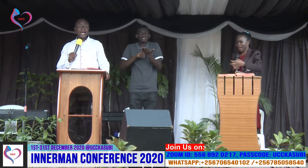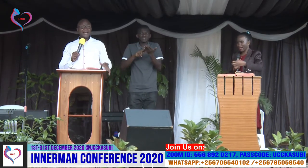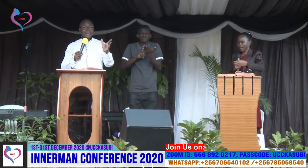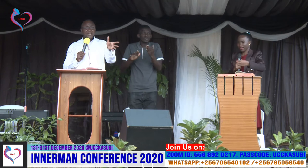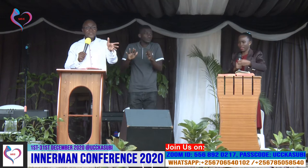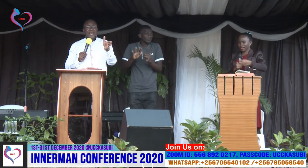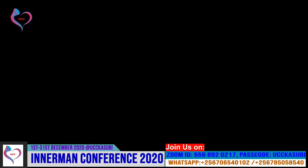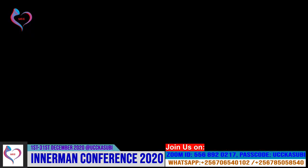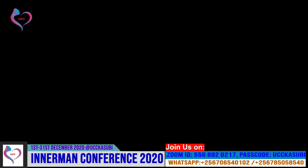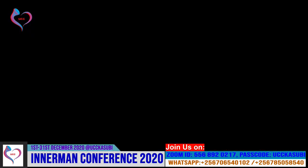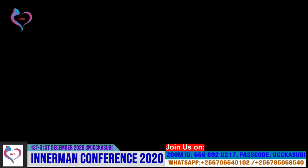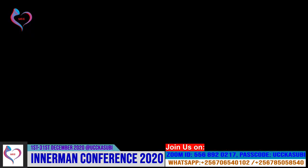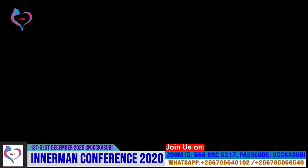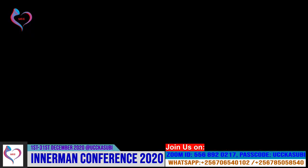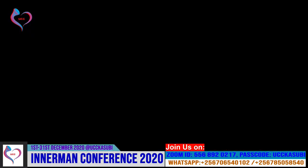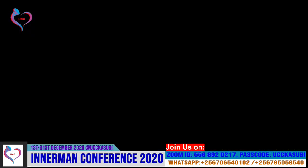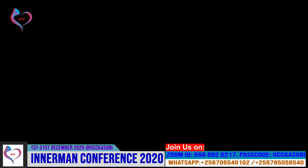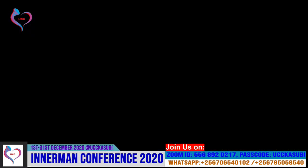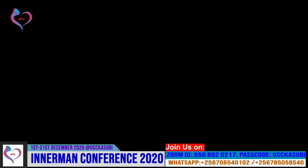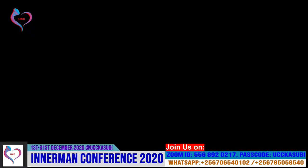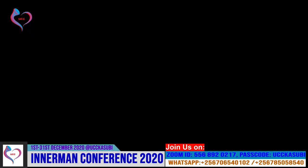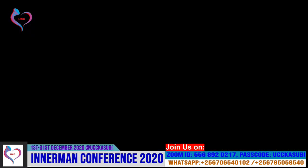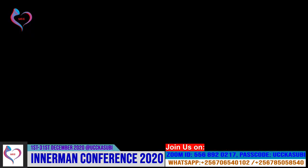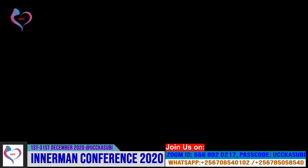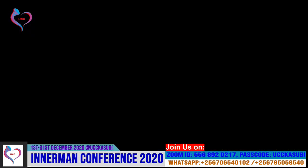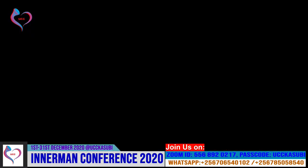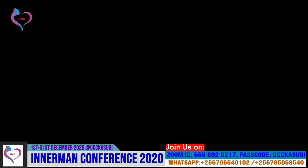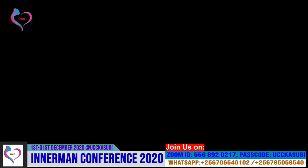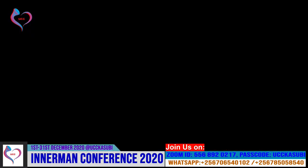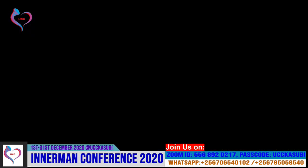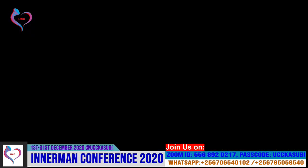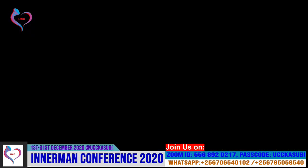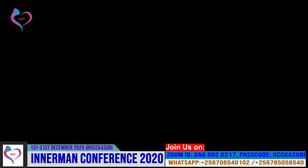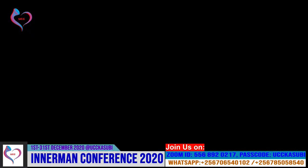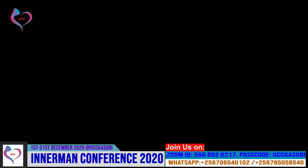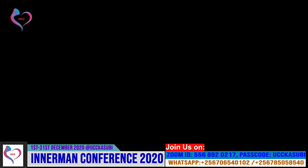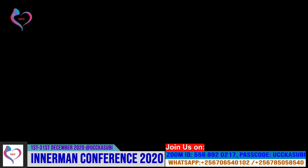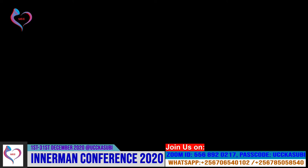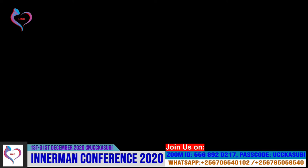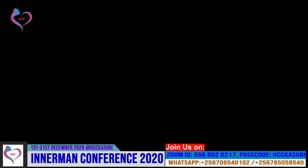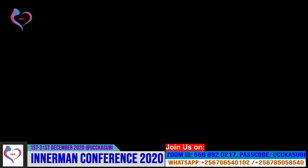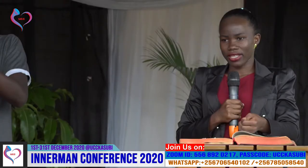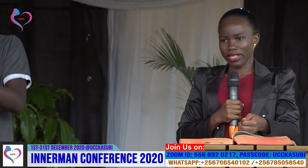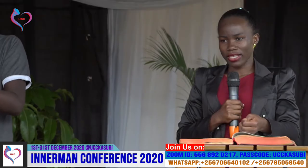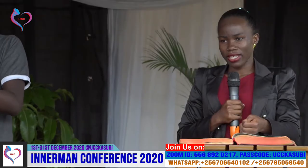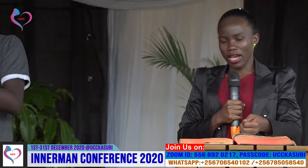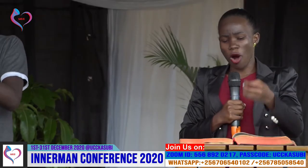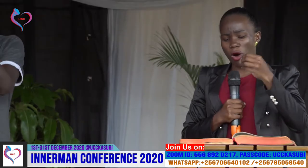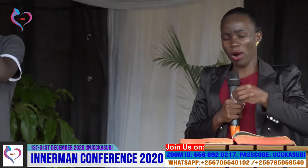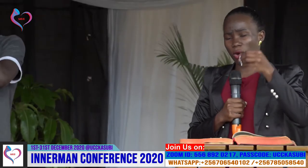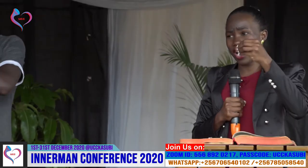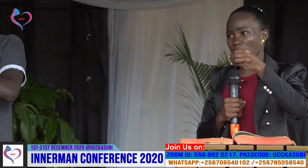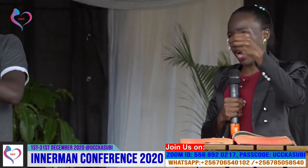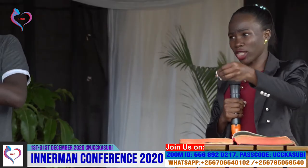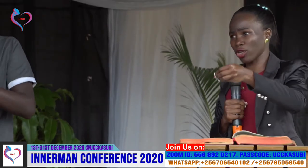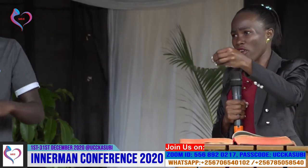tebigasa. And leave the hard but necessary. Netulekawo ebikaluba ate nga byetaagisibwa. Which is the will of God for your life. Okwo